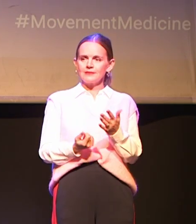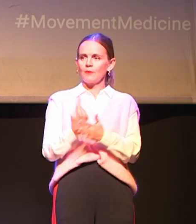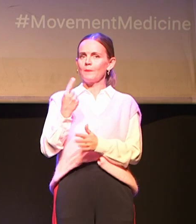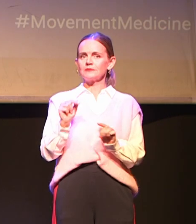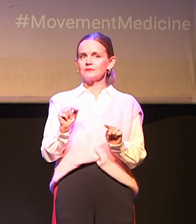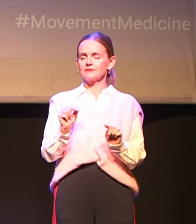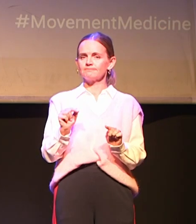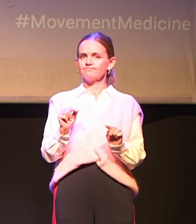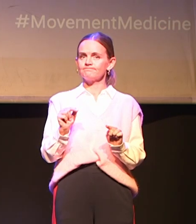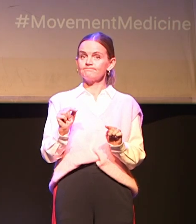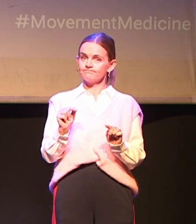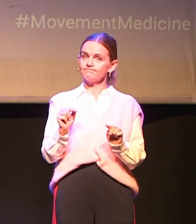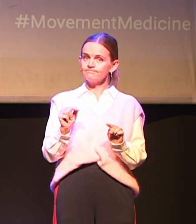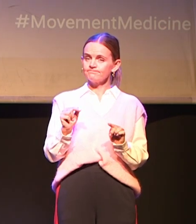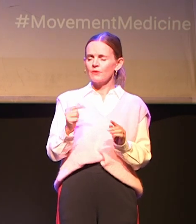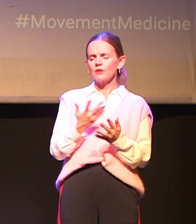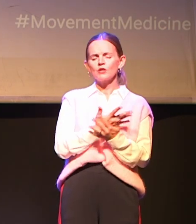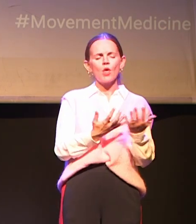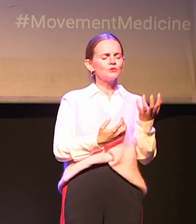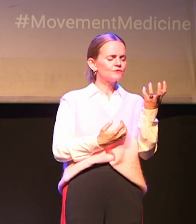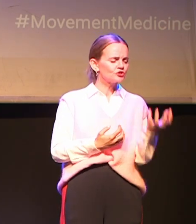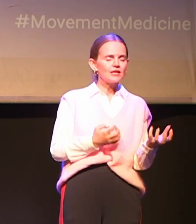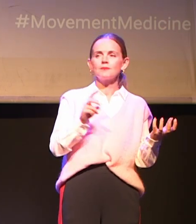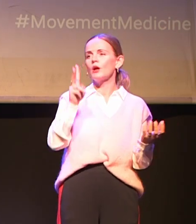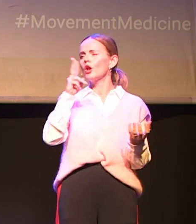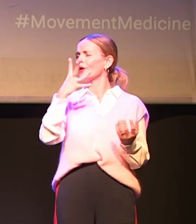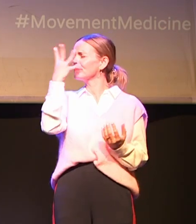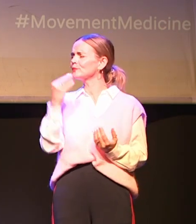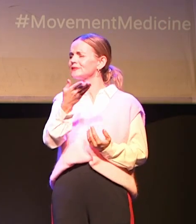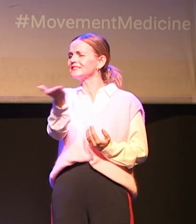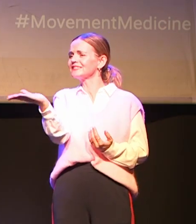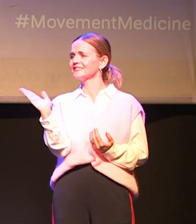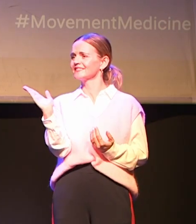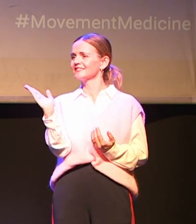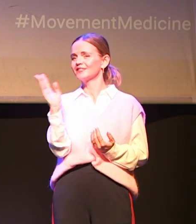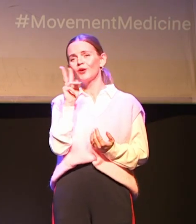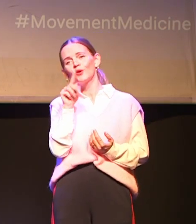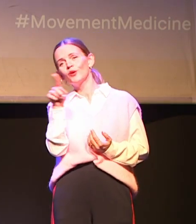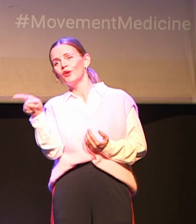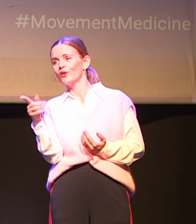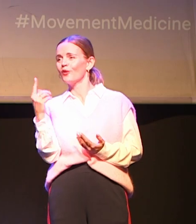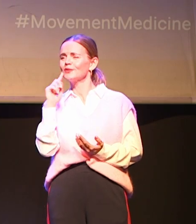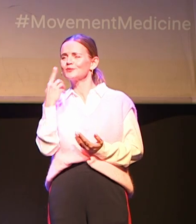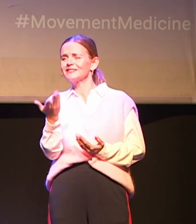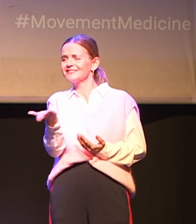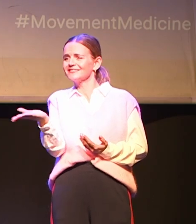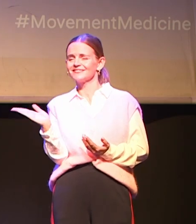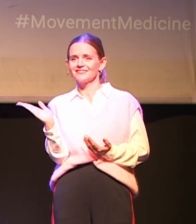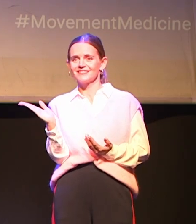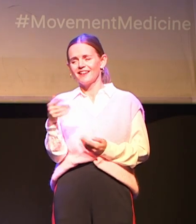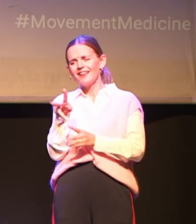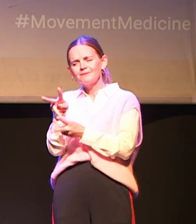we're dealing with. There's a lot of shit, but look at the beauty in this space. Look how not sweet. Let's draw for the sweetness